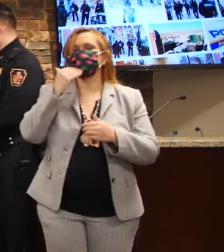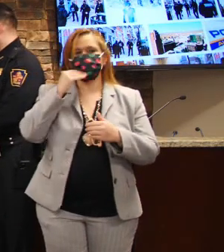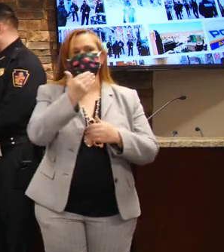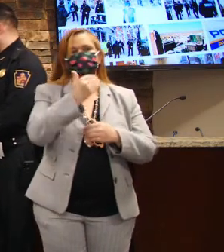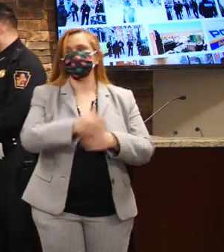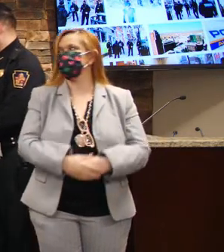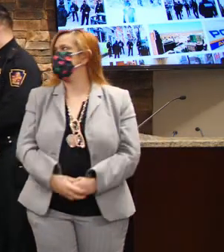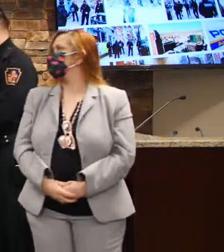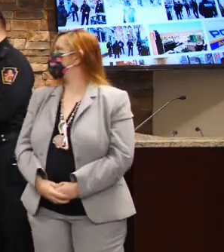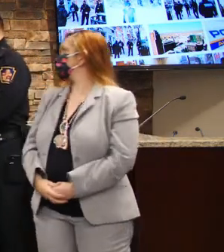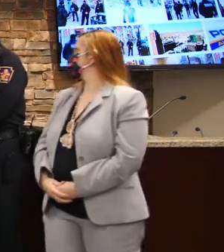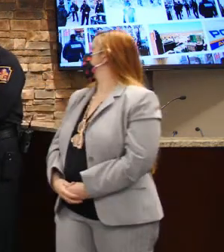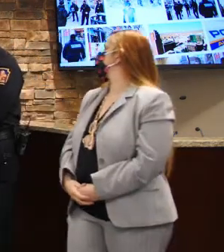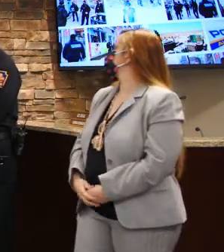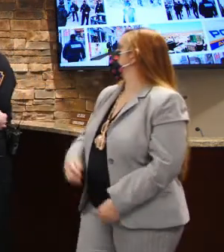Brenda?